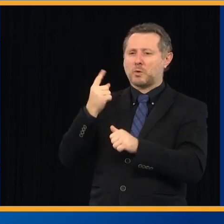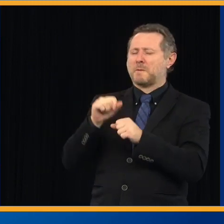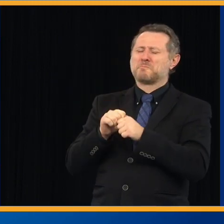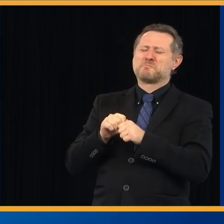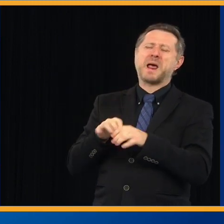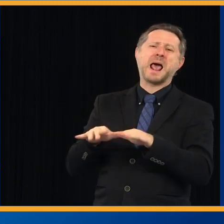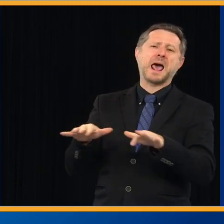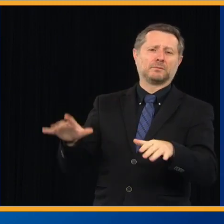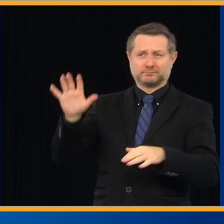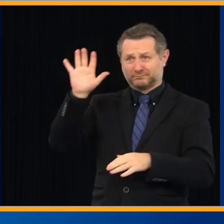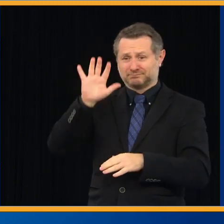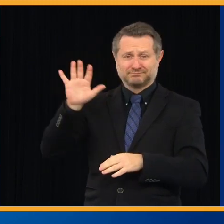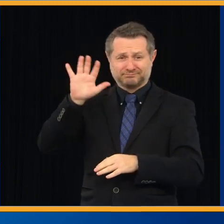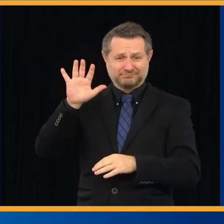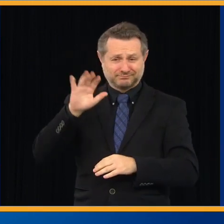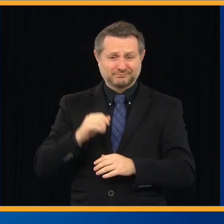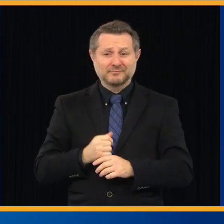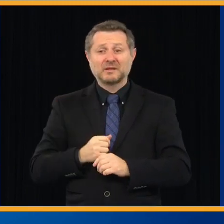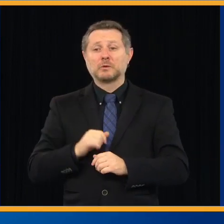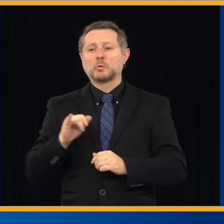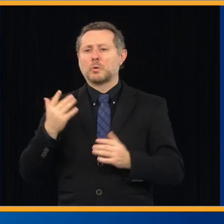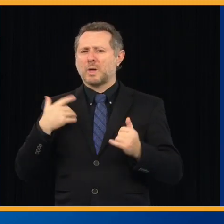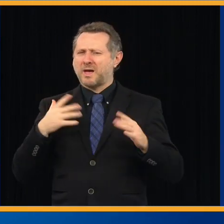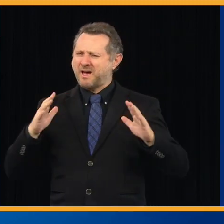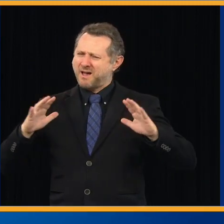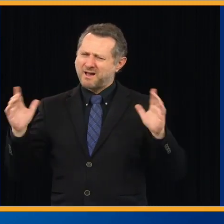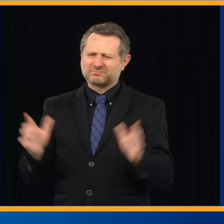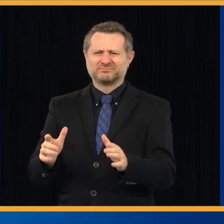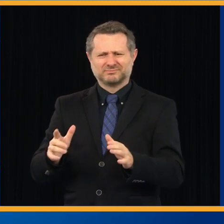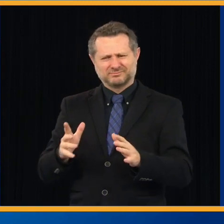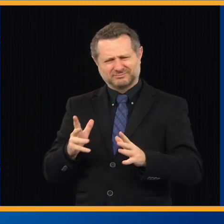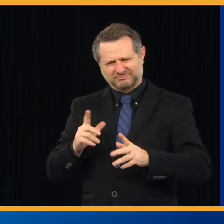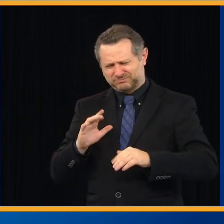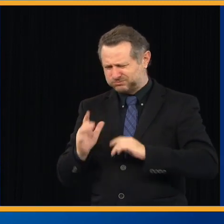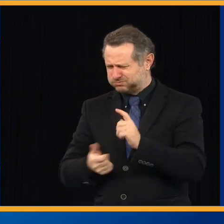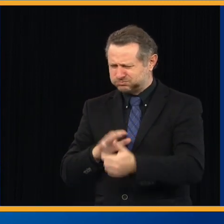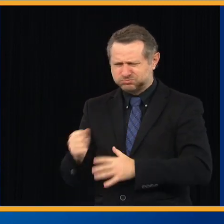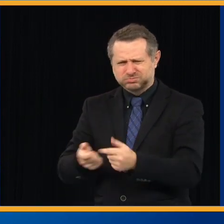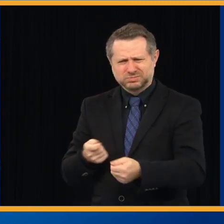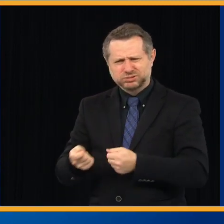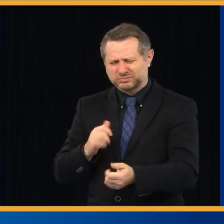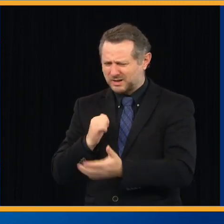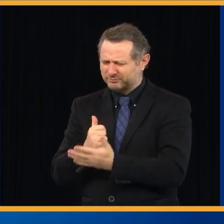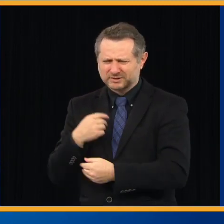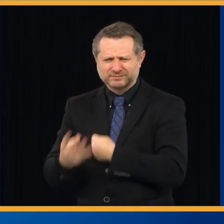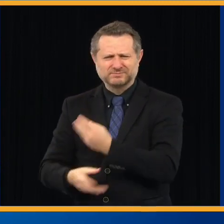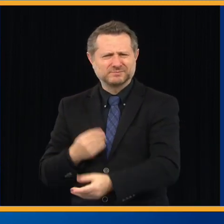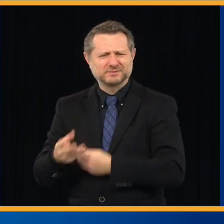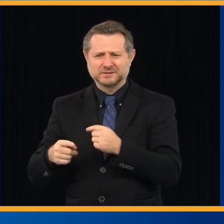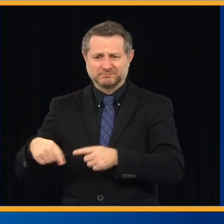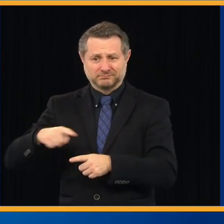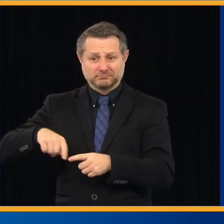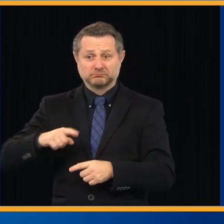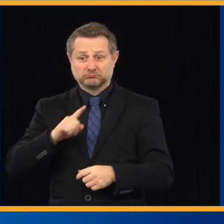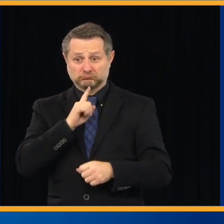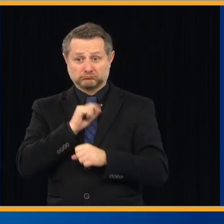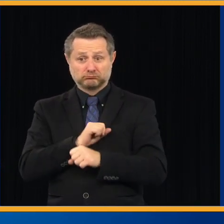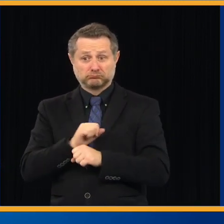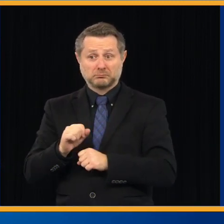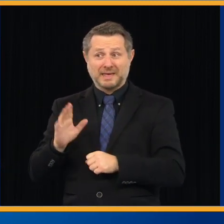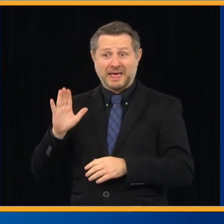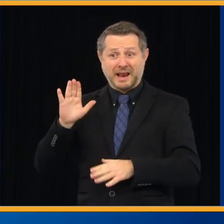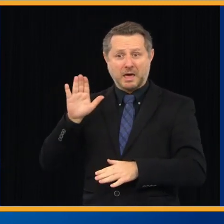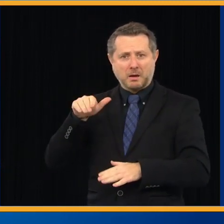in New Rochelle. We then sent all sorts of resources into New Rochelle, and we actually reduced